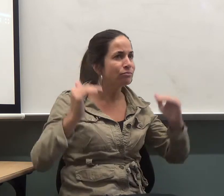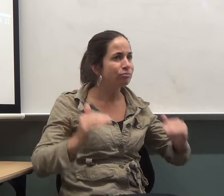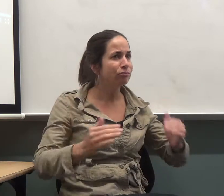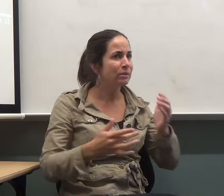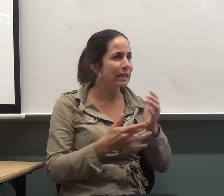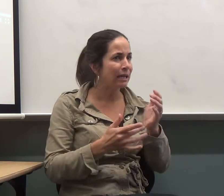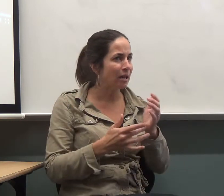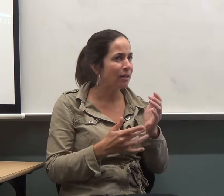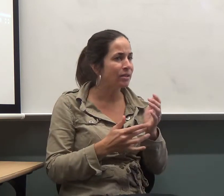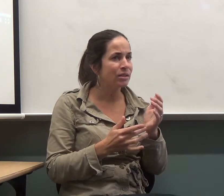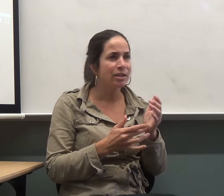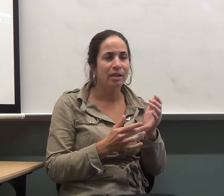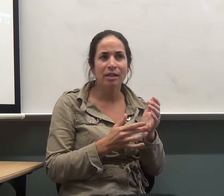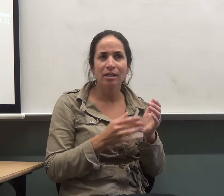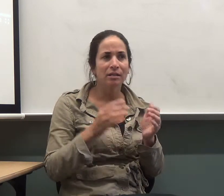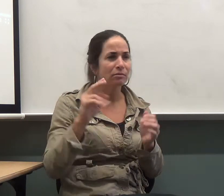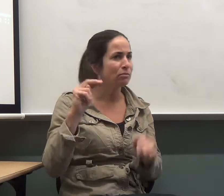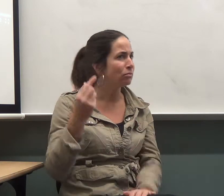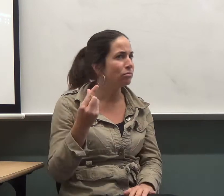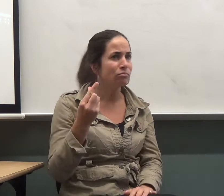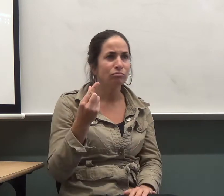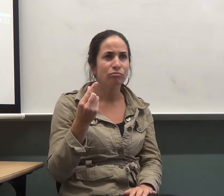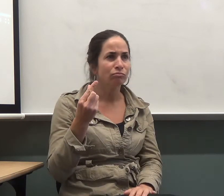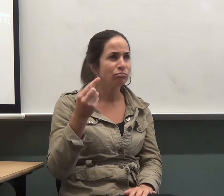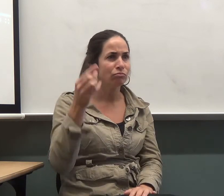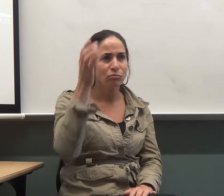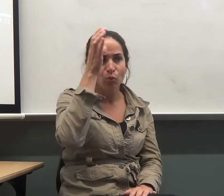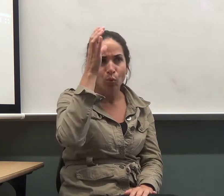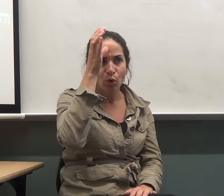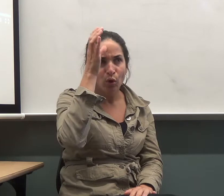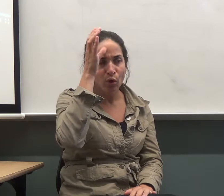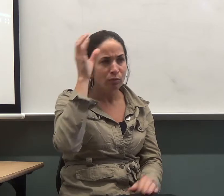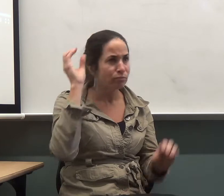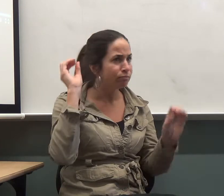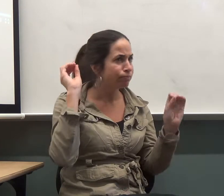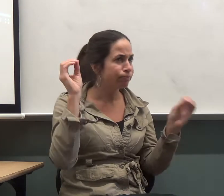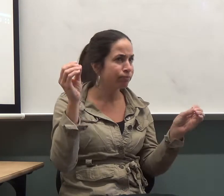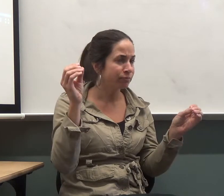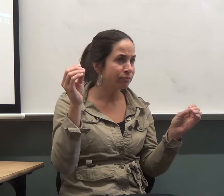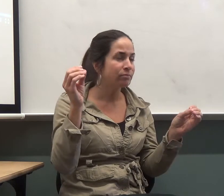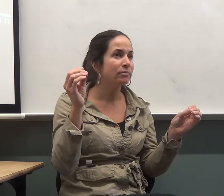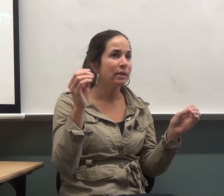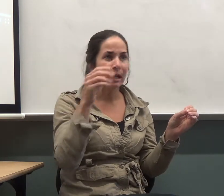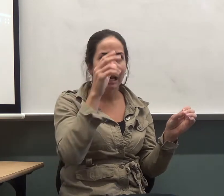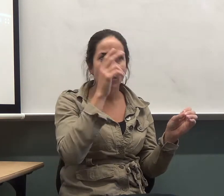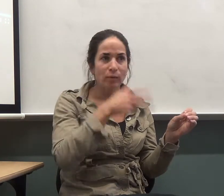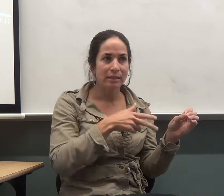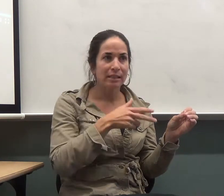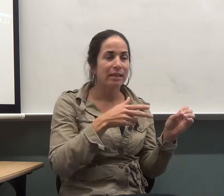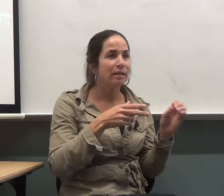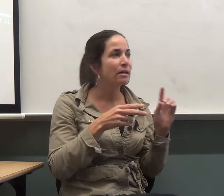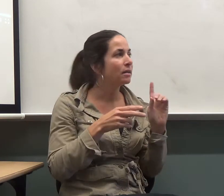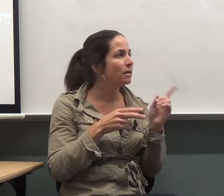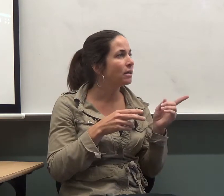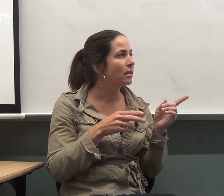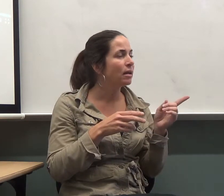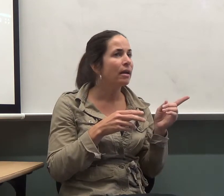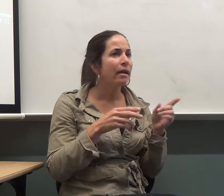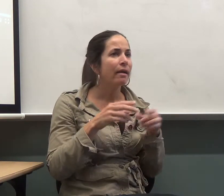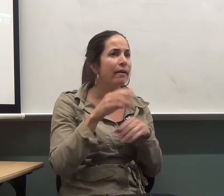right, computer, Ginger. They didn't have no good technology. They did not have any good or- technology. You We meant don't want to do film double cameras. negative. What's that? I mean, film cameras. Film